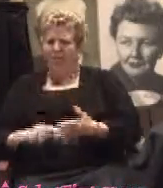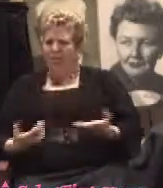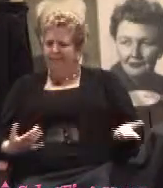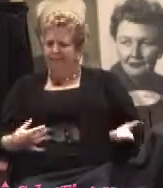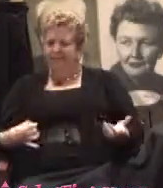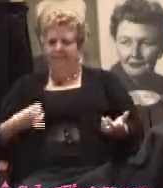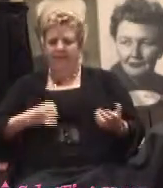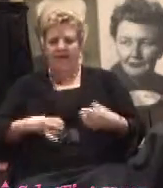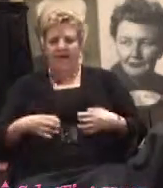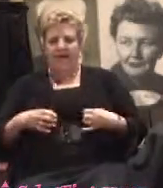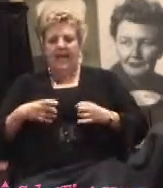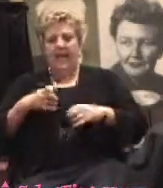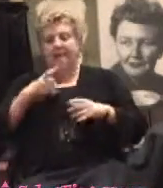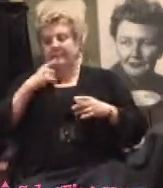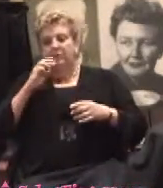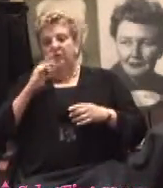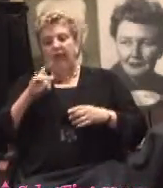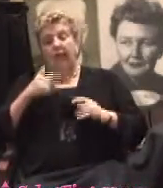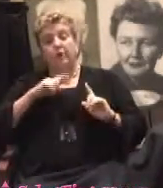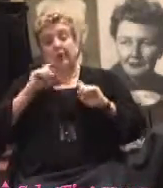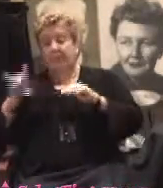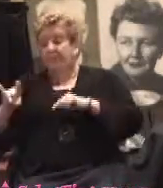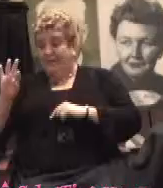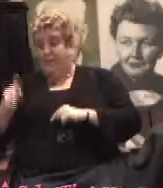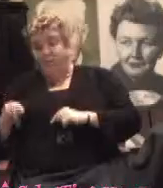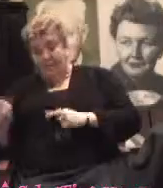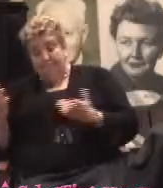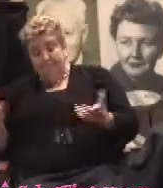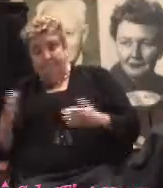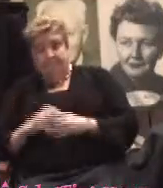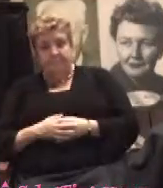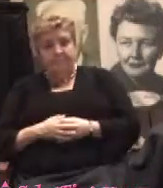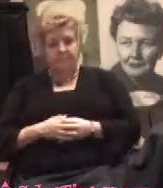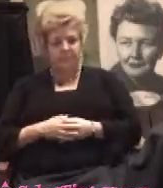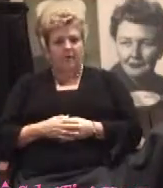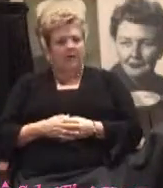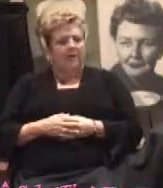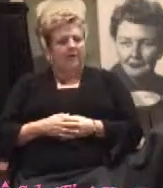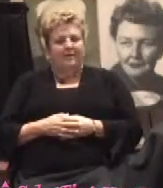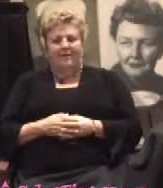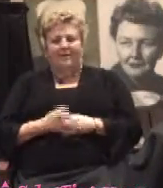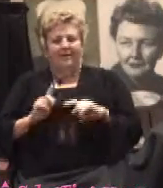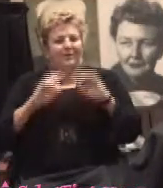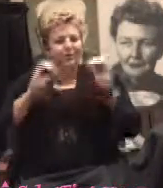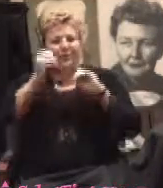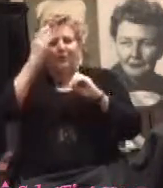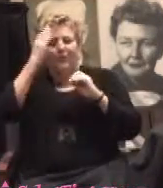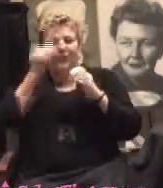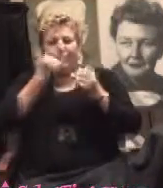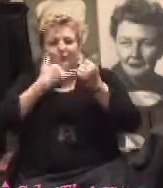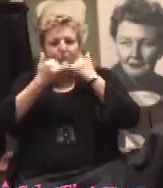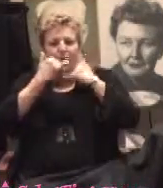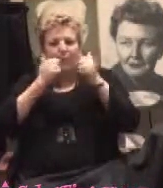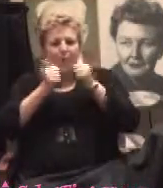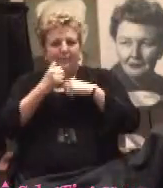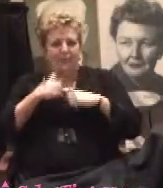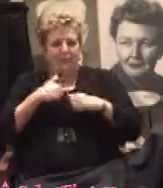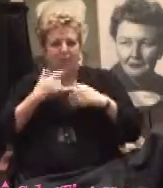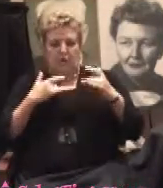And you just say, "Well, anyway, I'll come pick you up." And they didn't know what was wrong with me. They were concerned about Mom, and I walked out that door